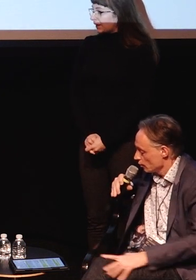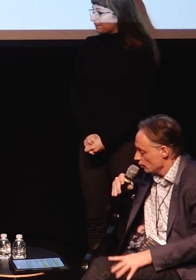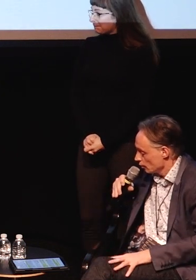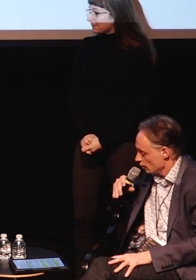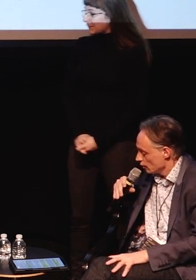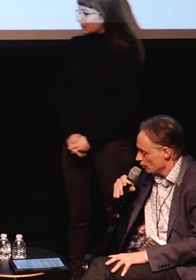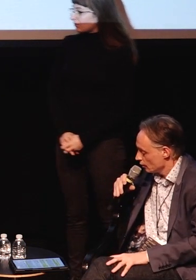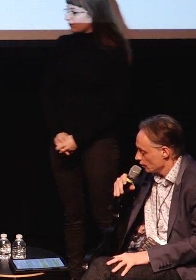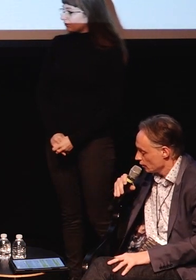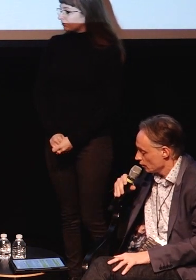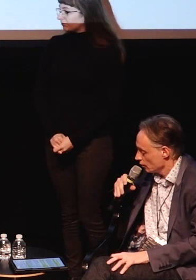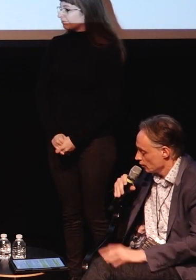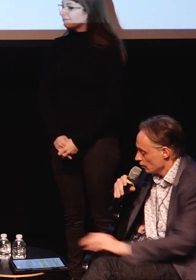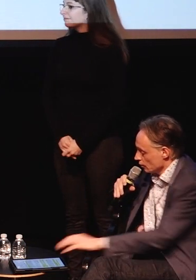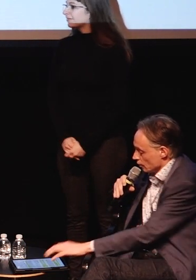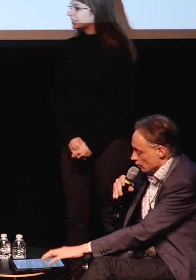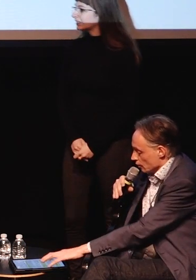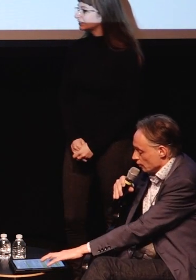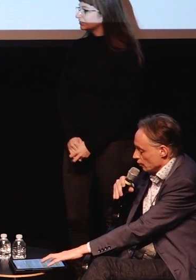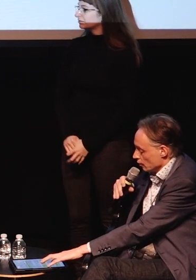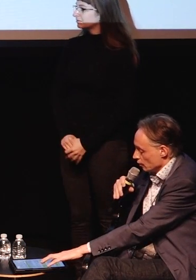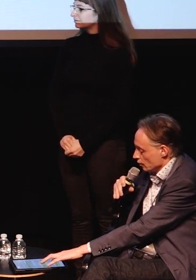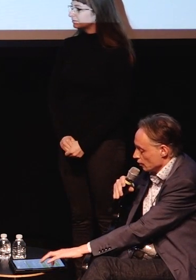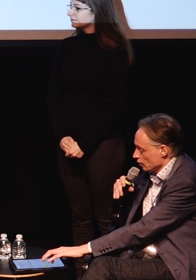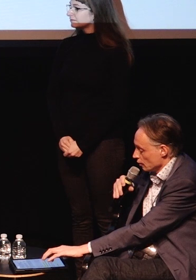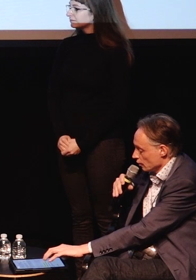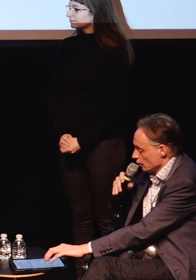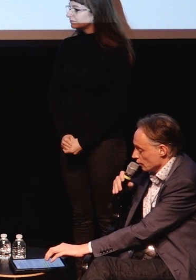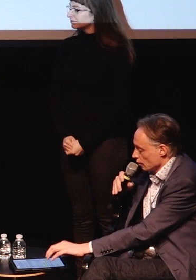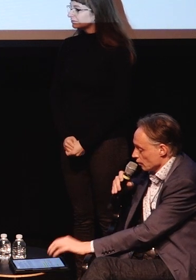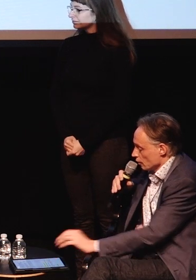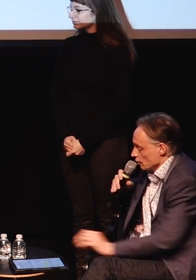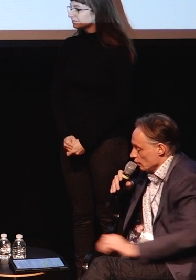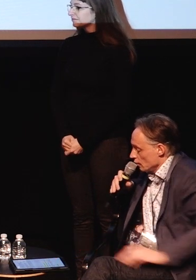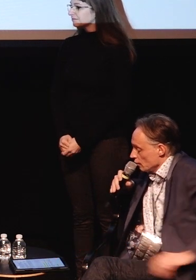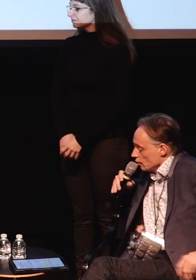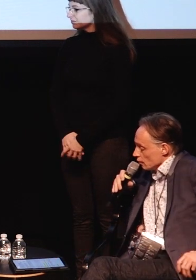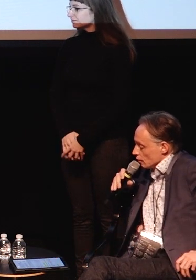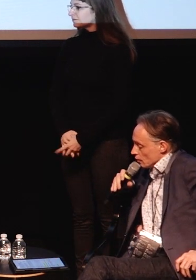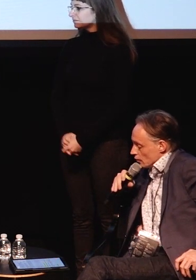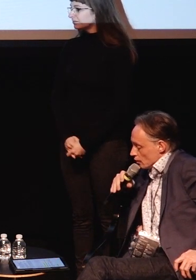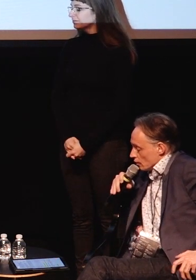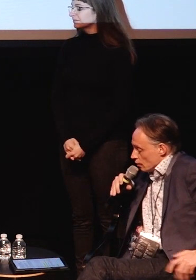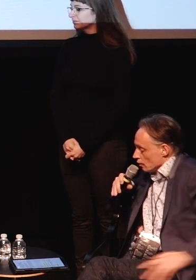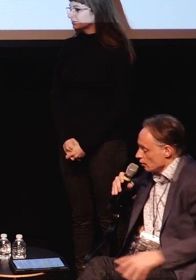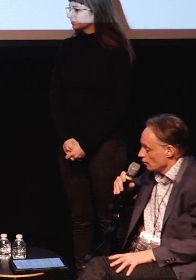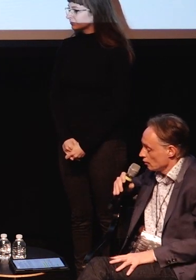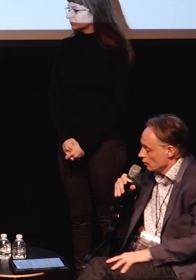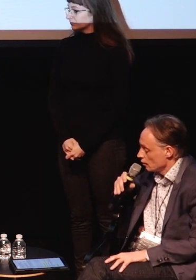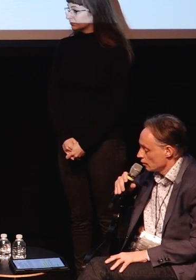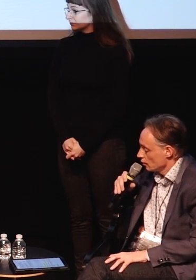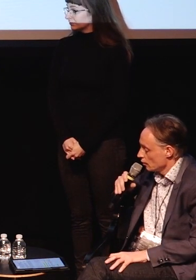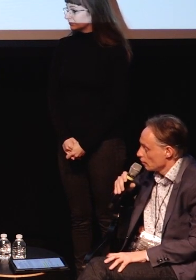Leland is a genius. He has a very warm and kind heart. And I think what brought us together to write this